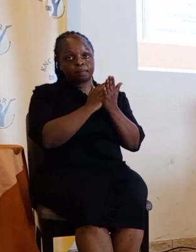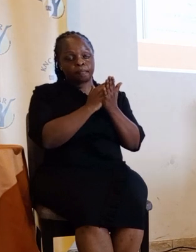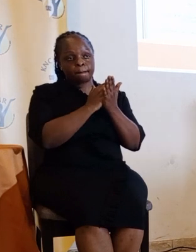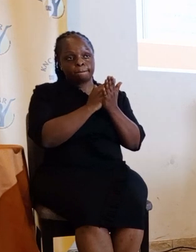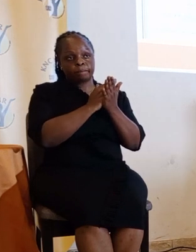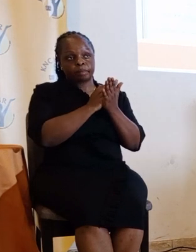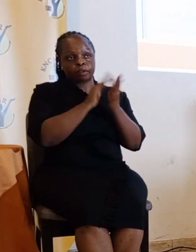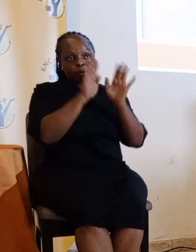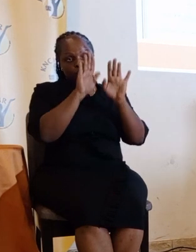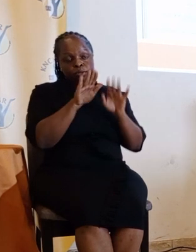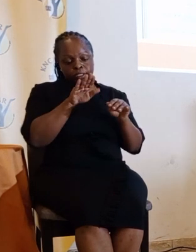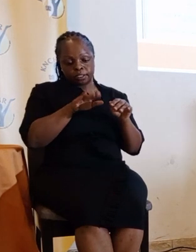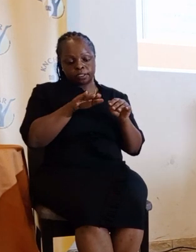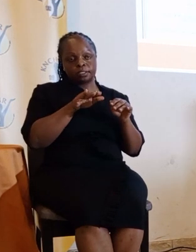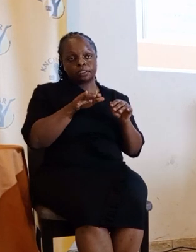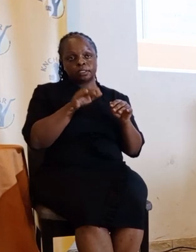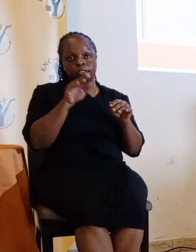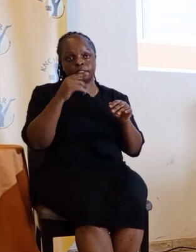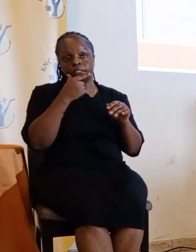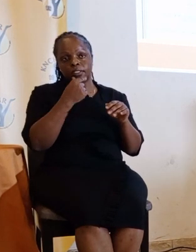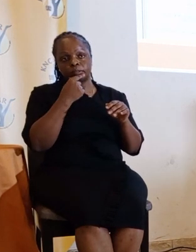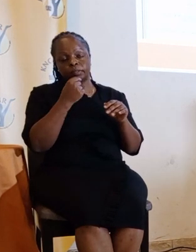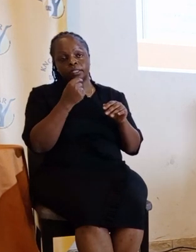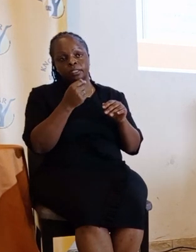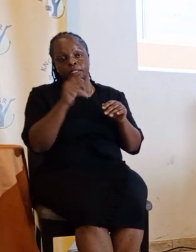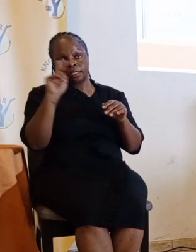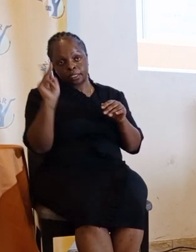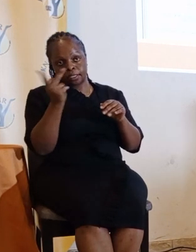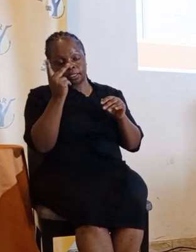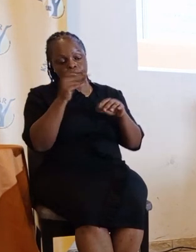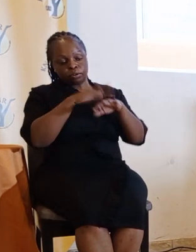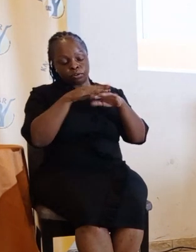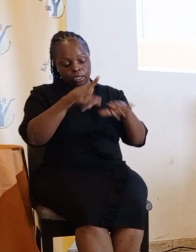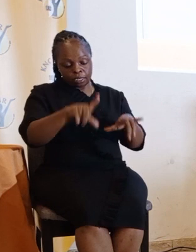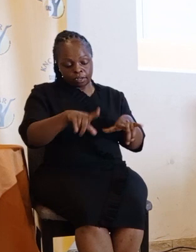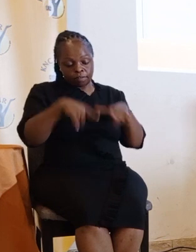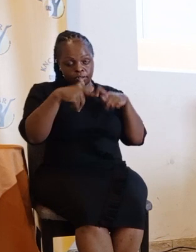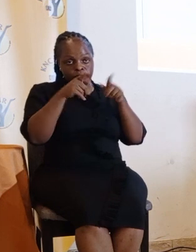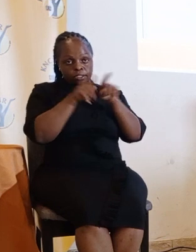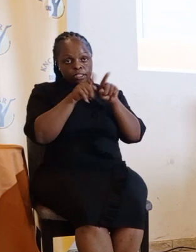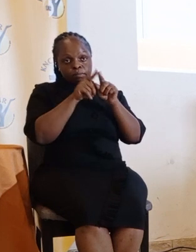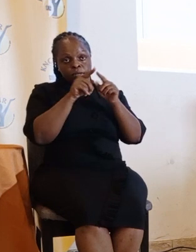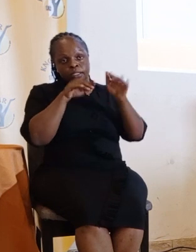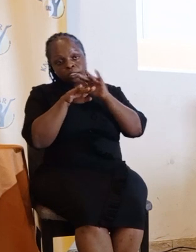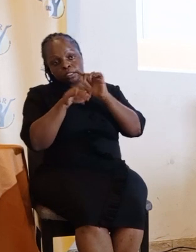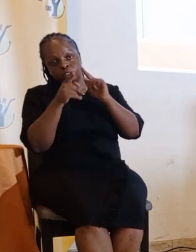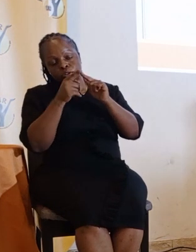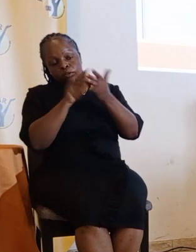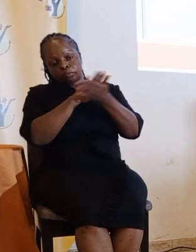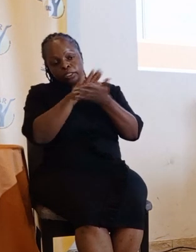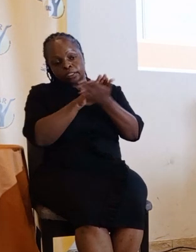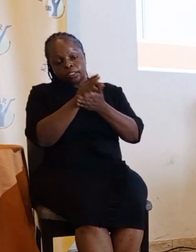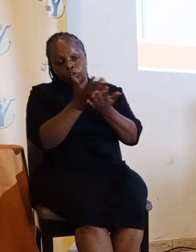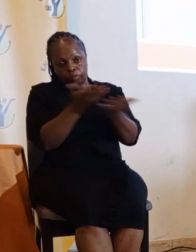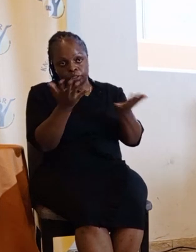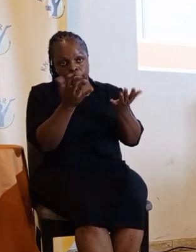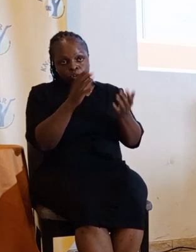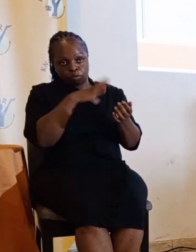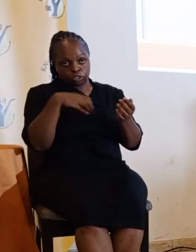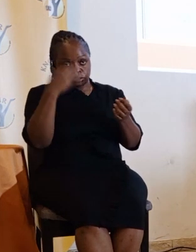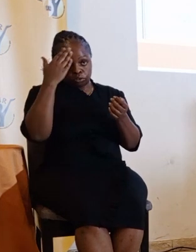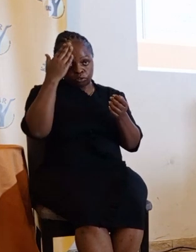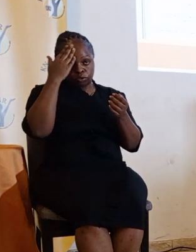Distinguished ladies and gentlemen, fellow Kenyans, on livelihood and access to basic commodities, the Commission